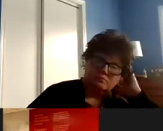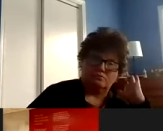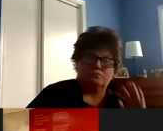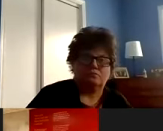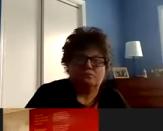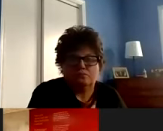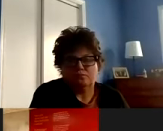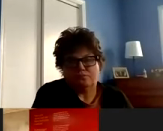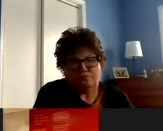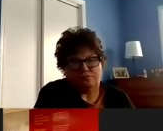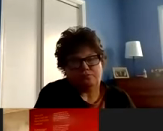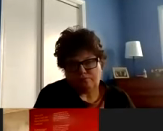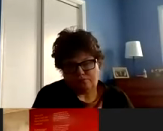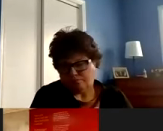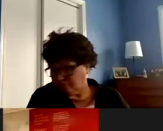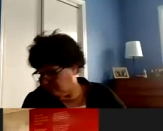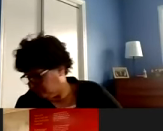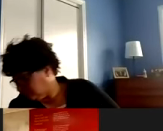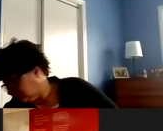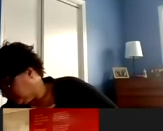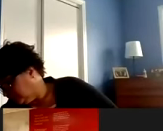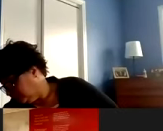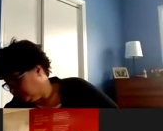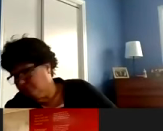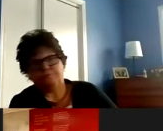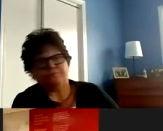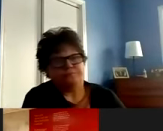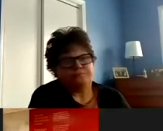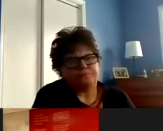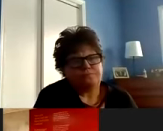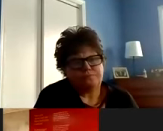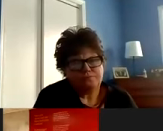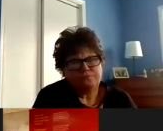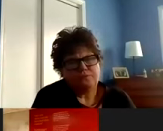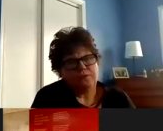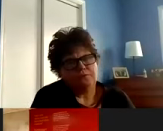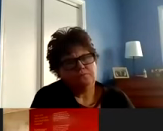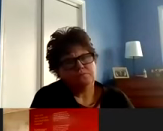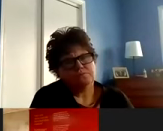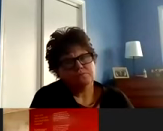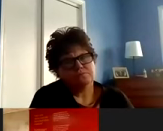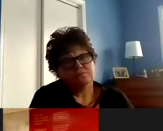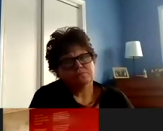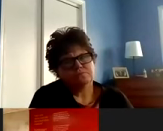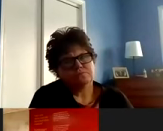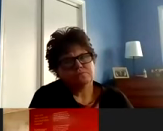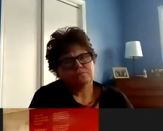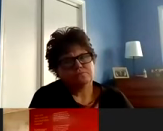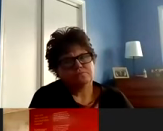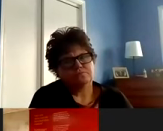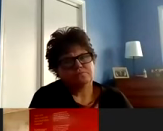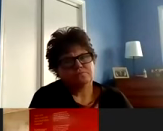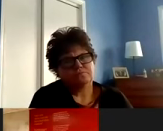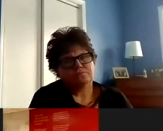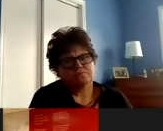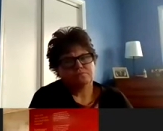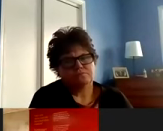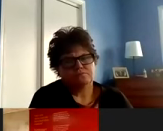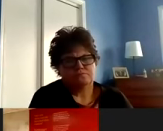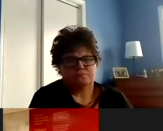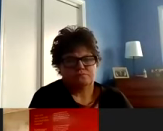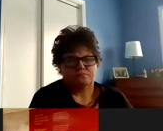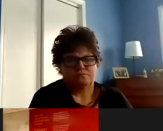their lives, to subsequent decades of striving to promote social justice, UUs have helped push